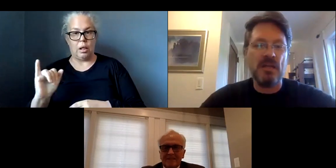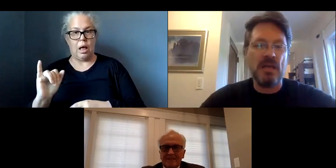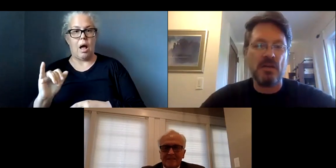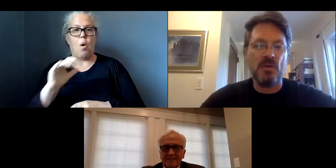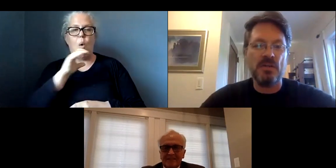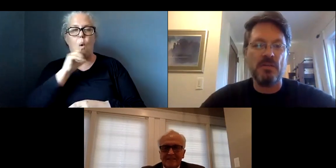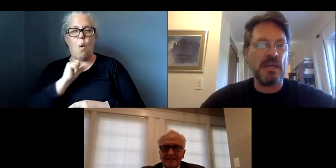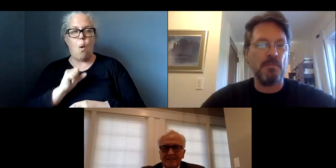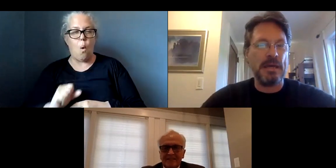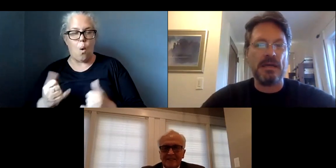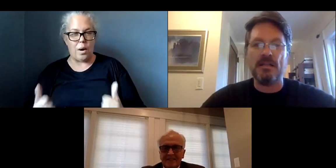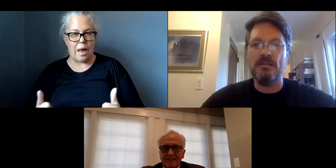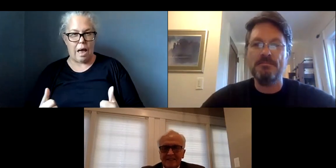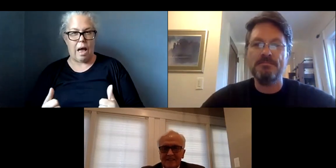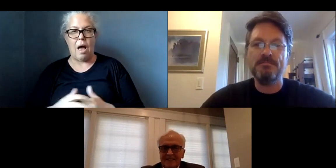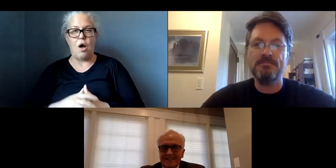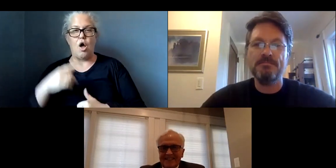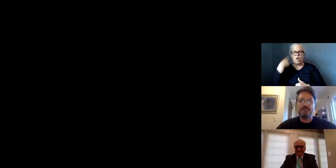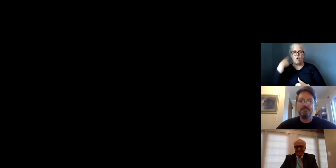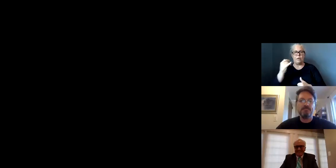probably not going to make bail.